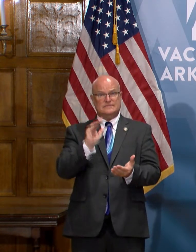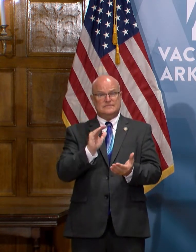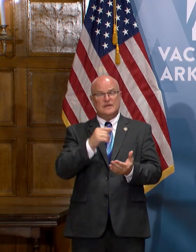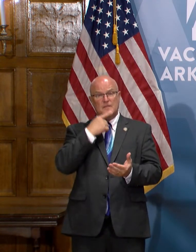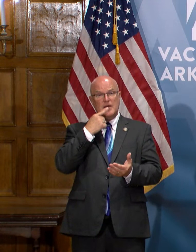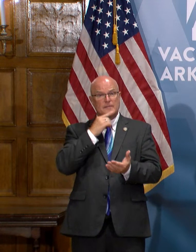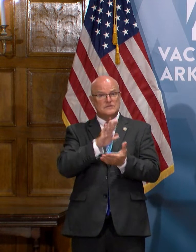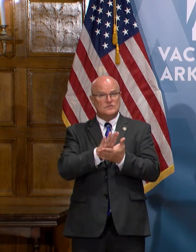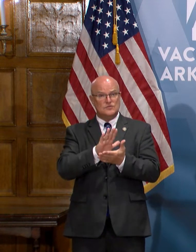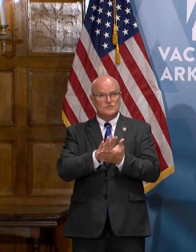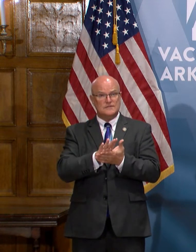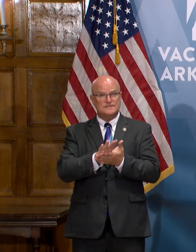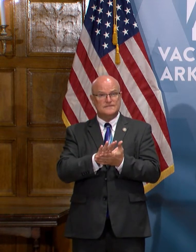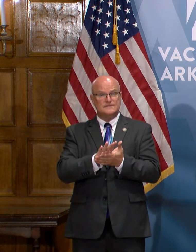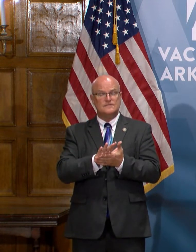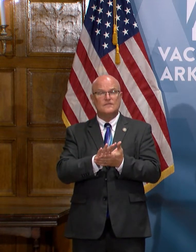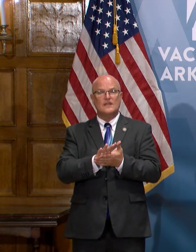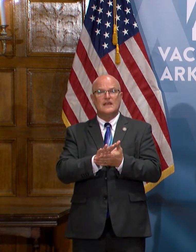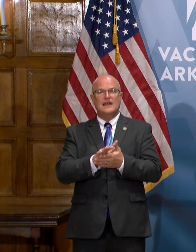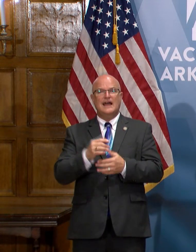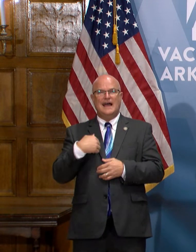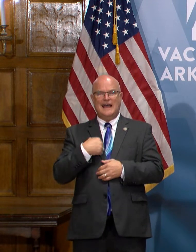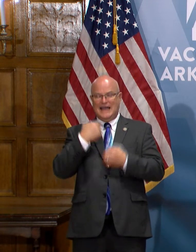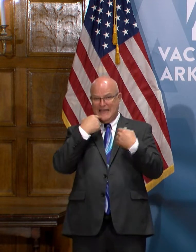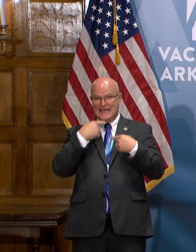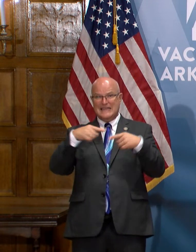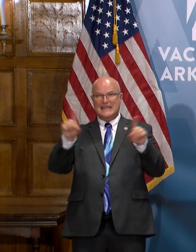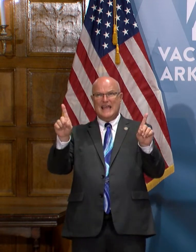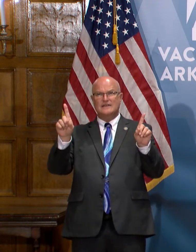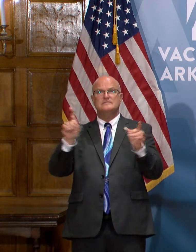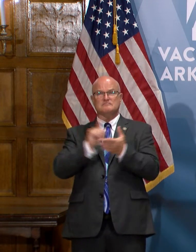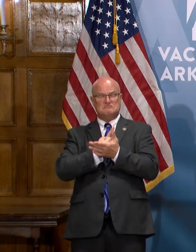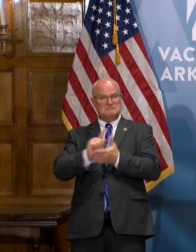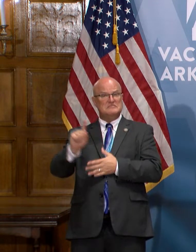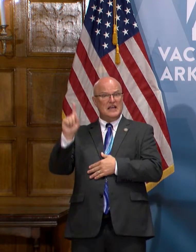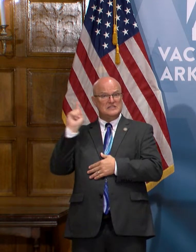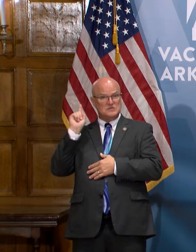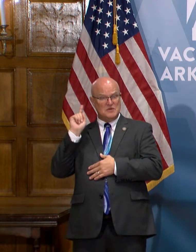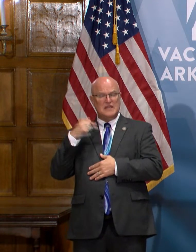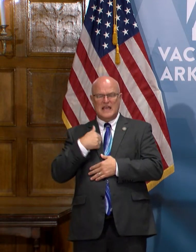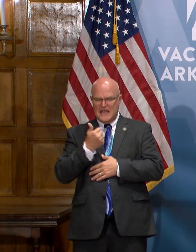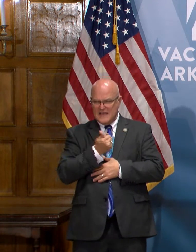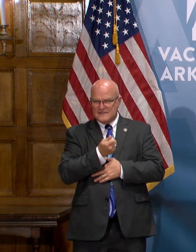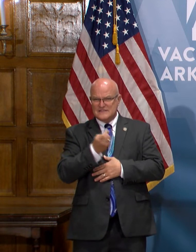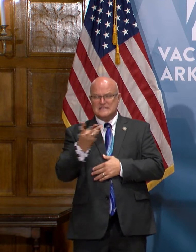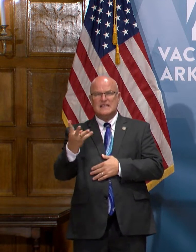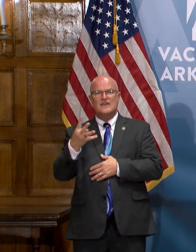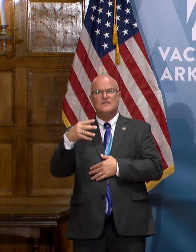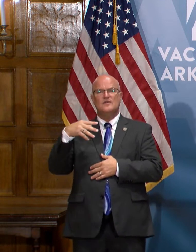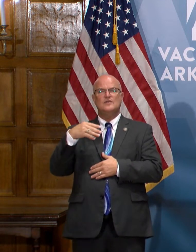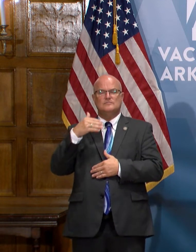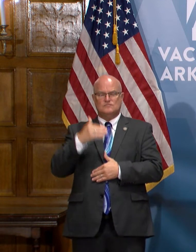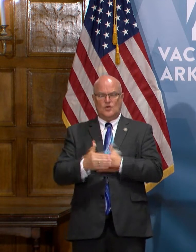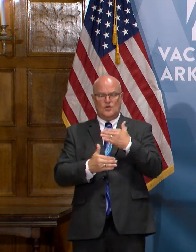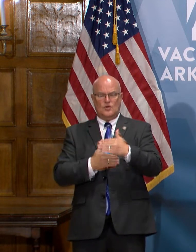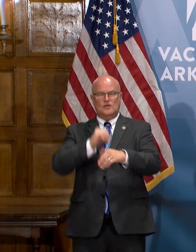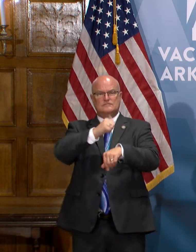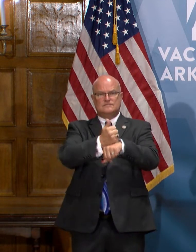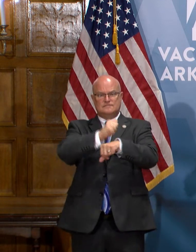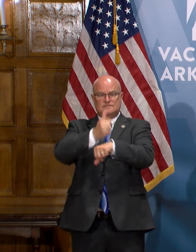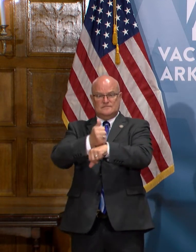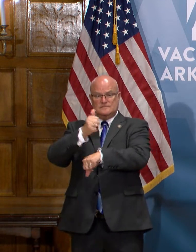public schools. We, as I announced last week, have a number of different protocols in